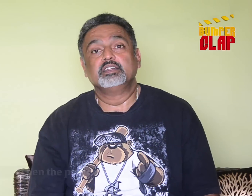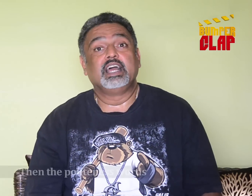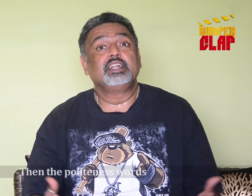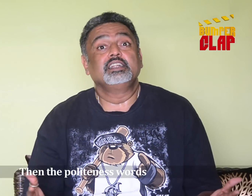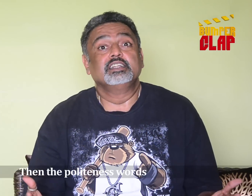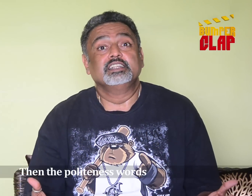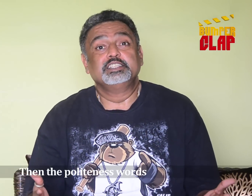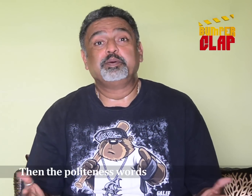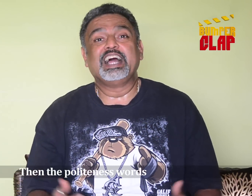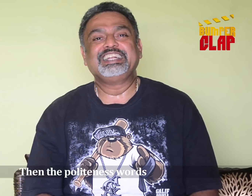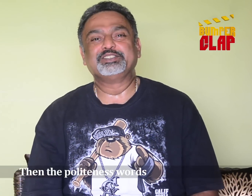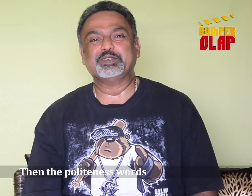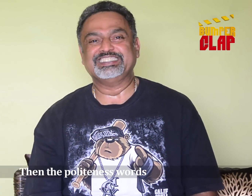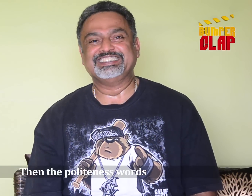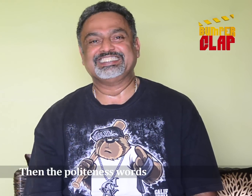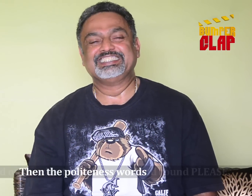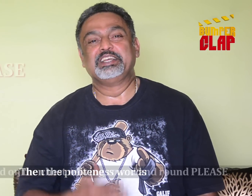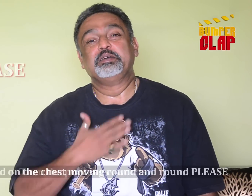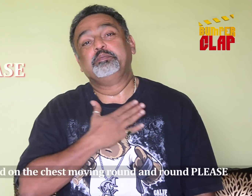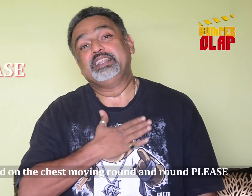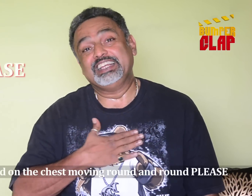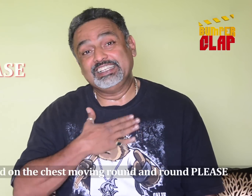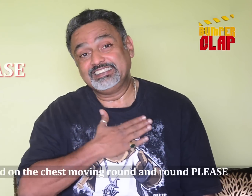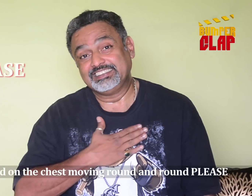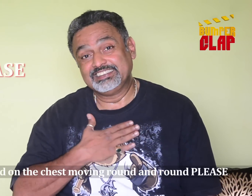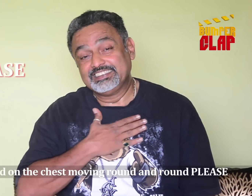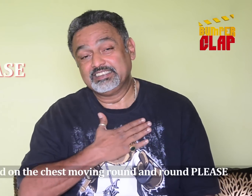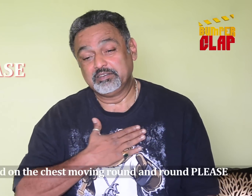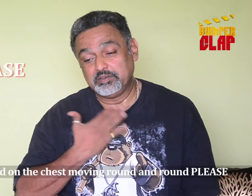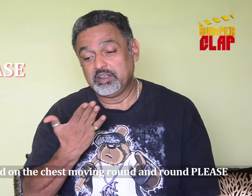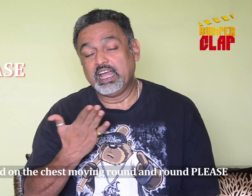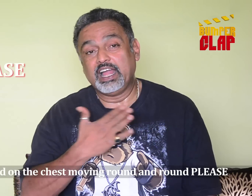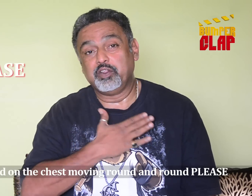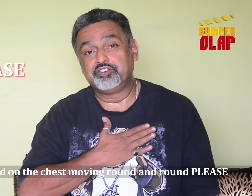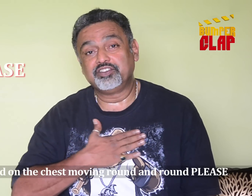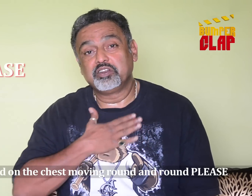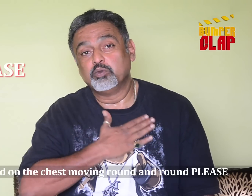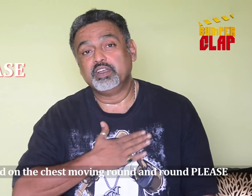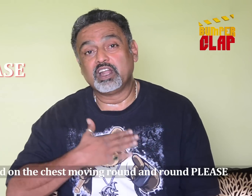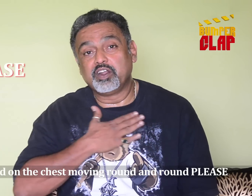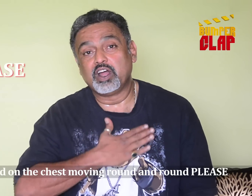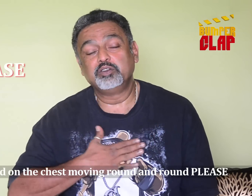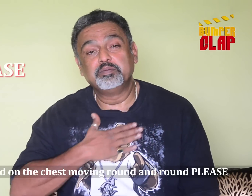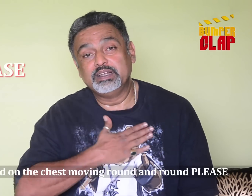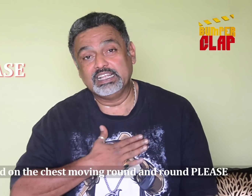Then the politeness words, please, hand on the chest, moving around and around,